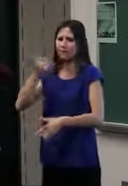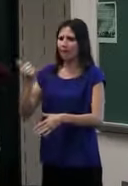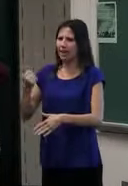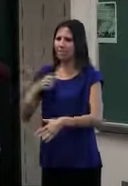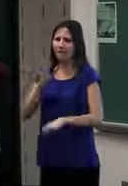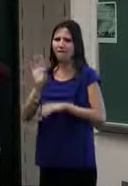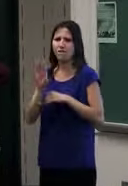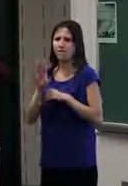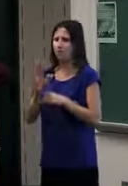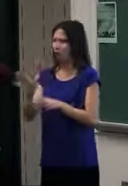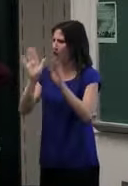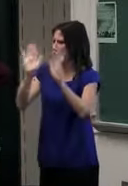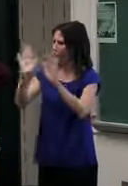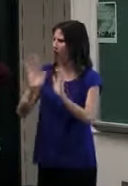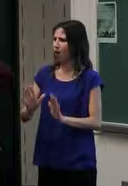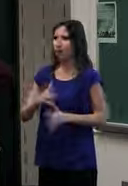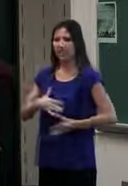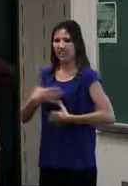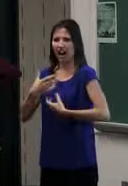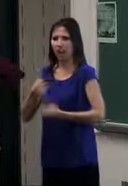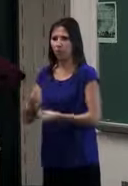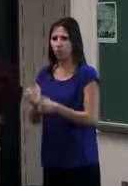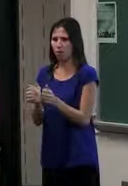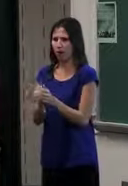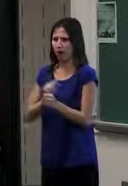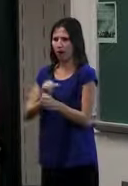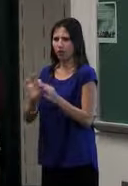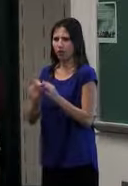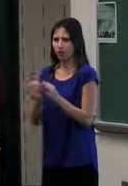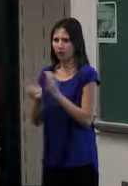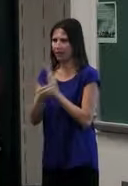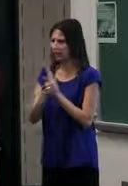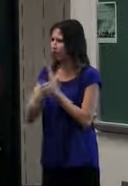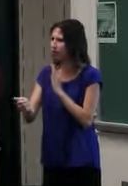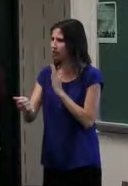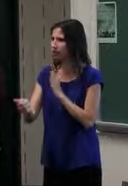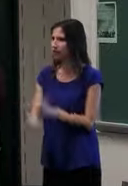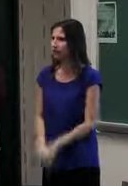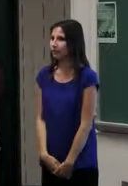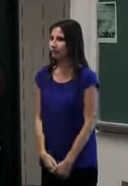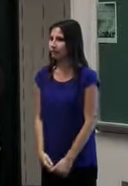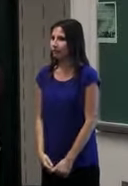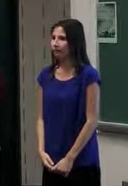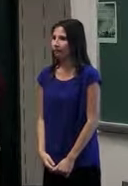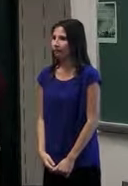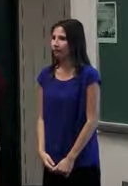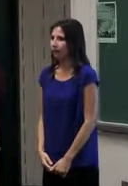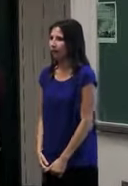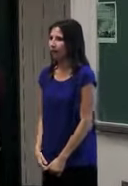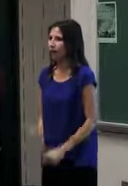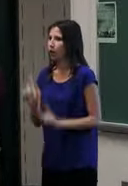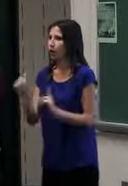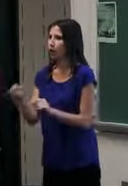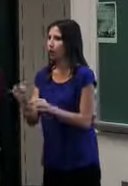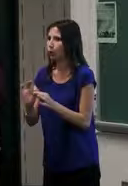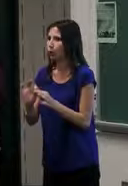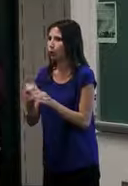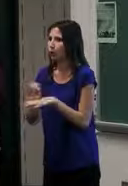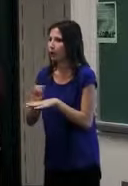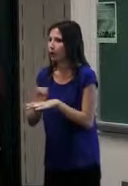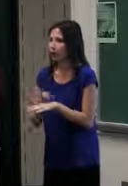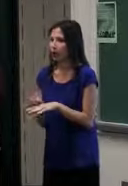were great. I felt really confident with my interpreting skills. And then John threw me right into